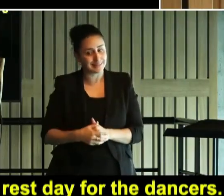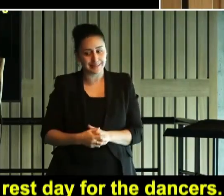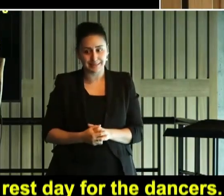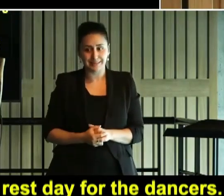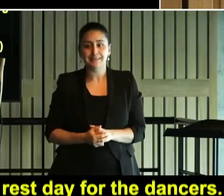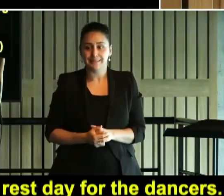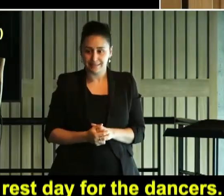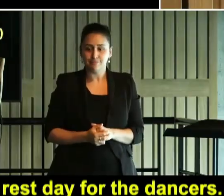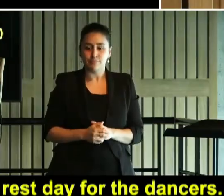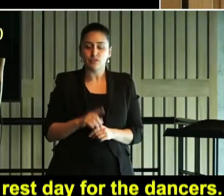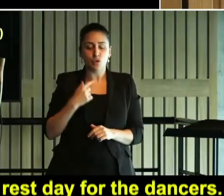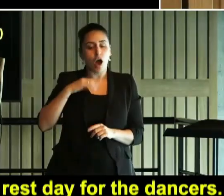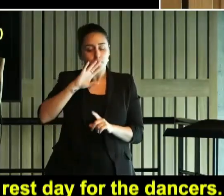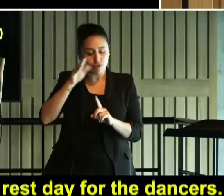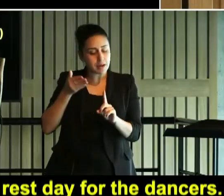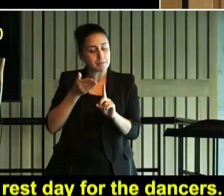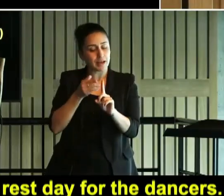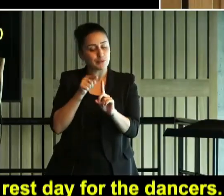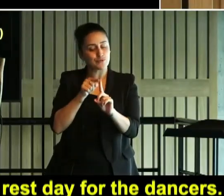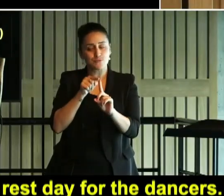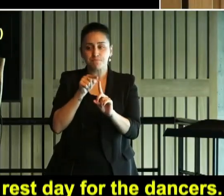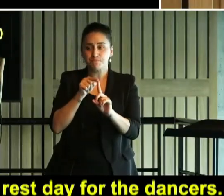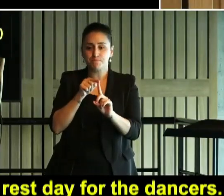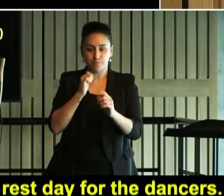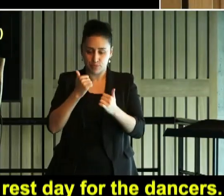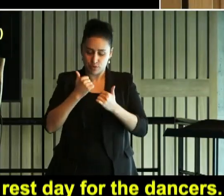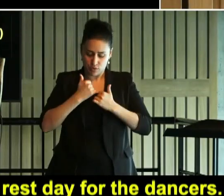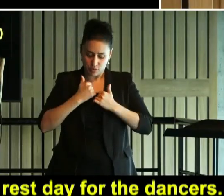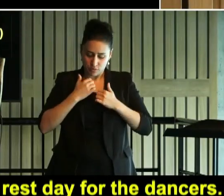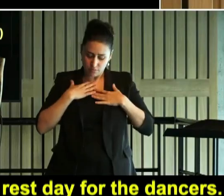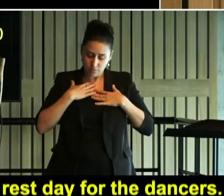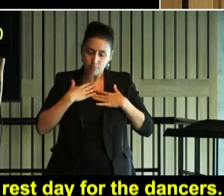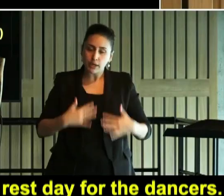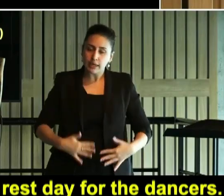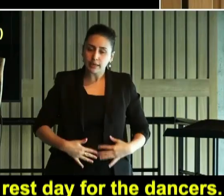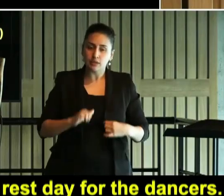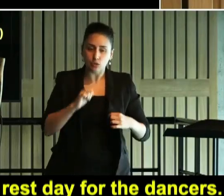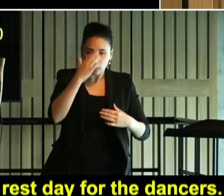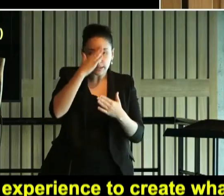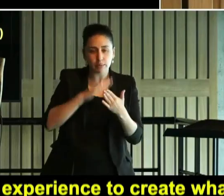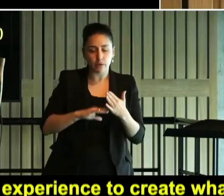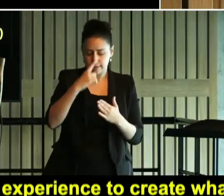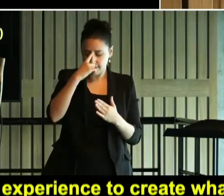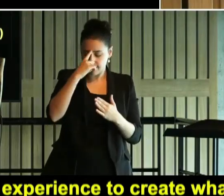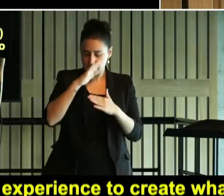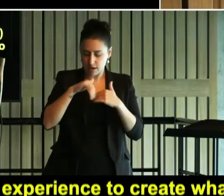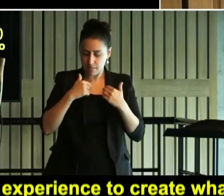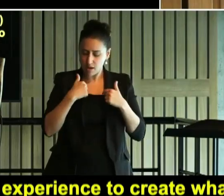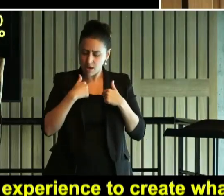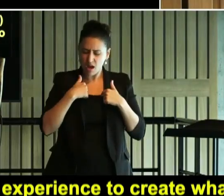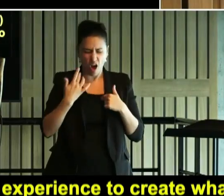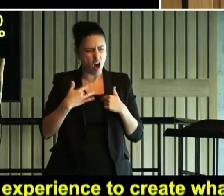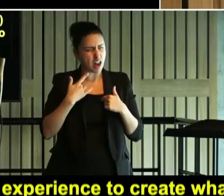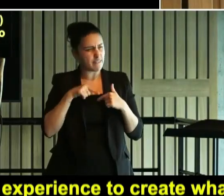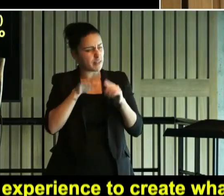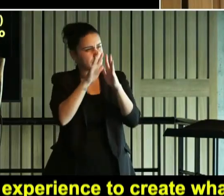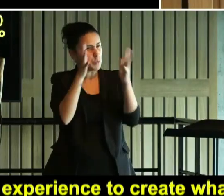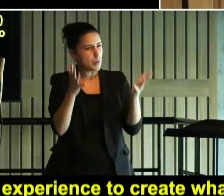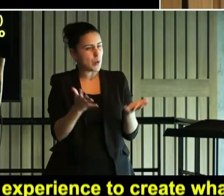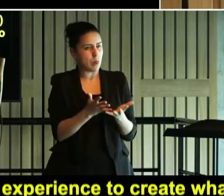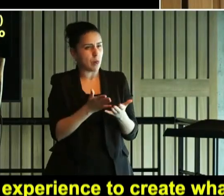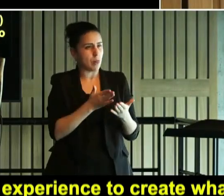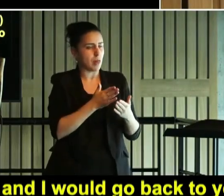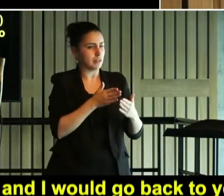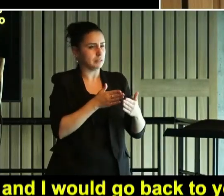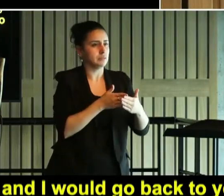that I would bring it back to, is going back to your body and your experience of being in the world, the way that you perceive